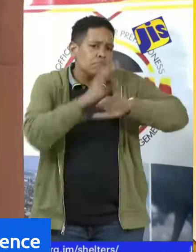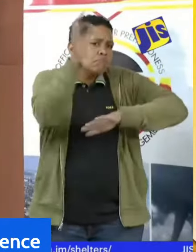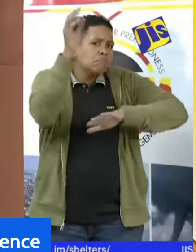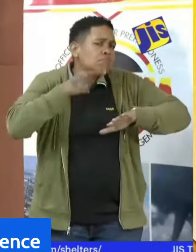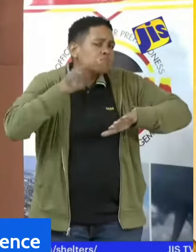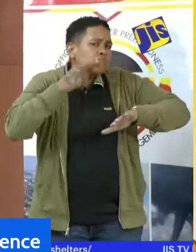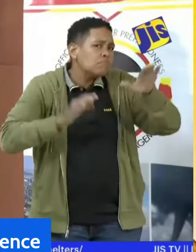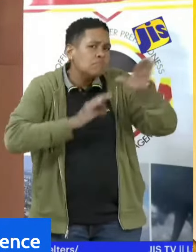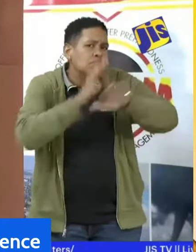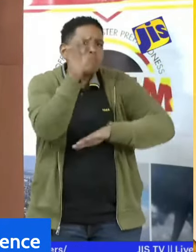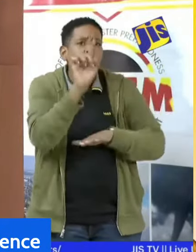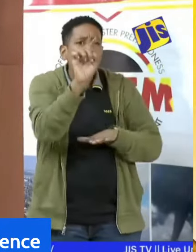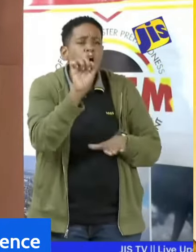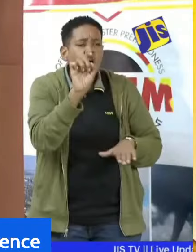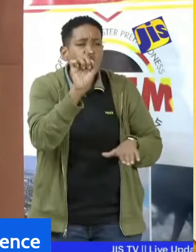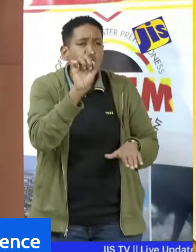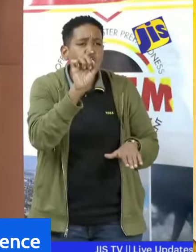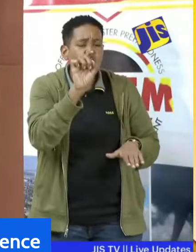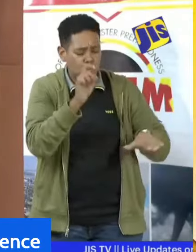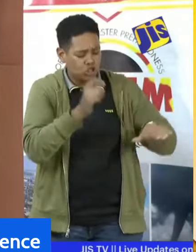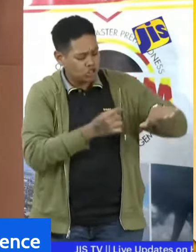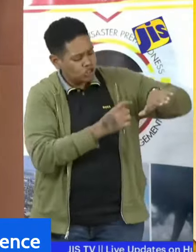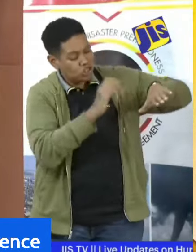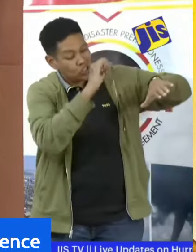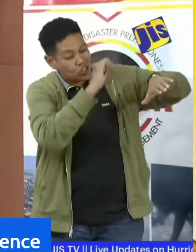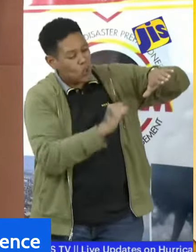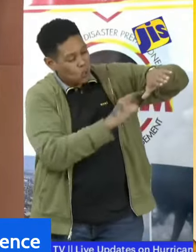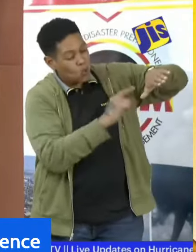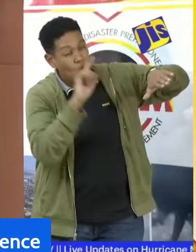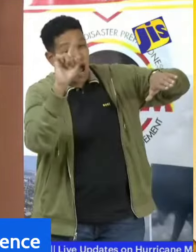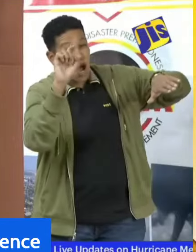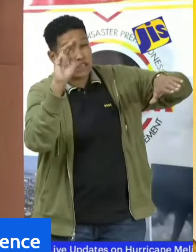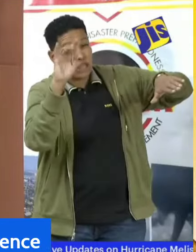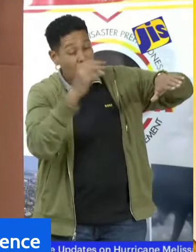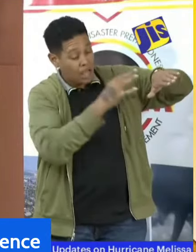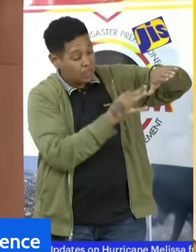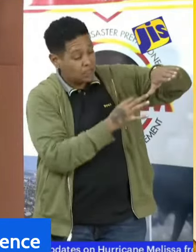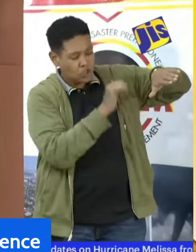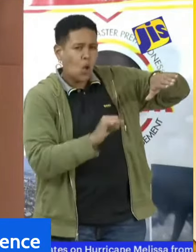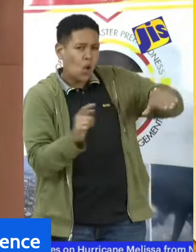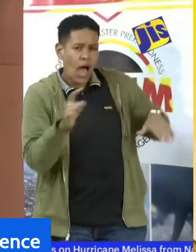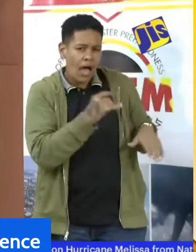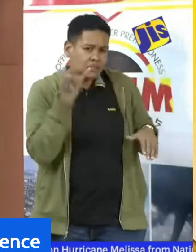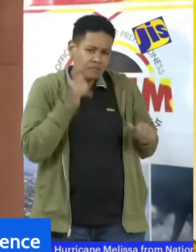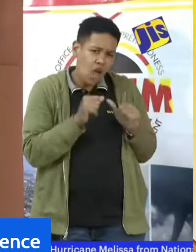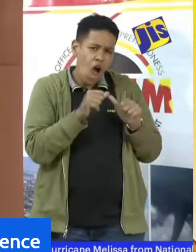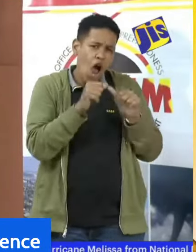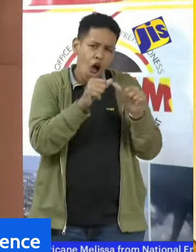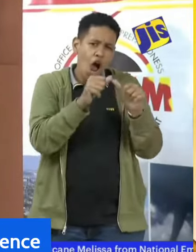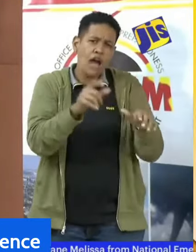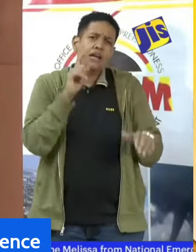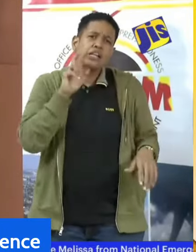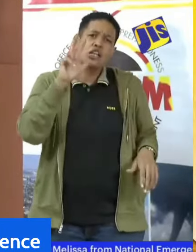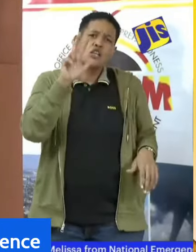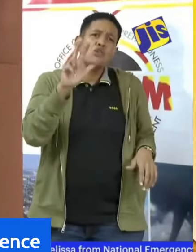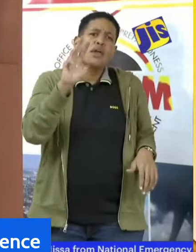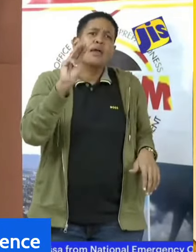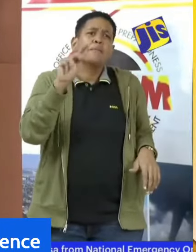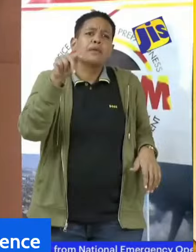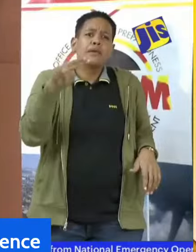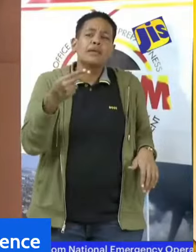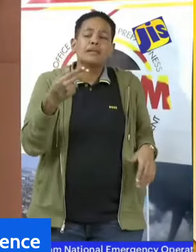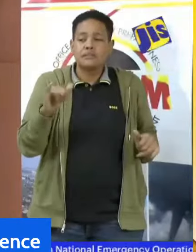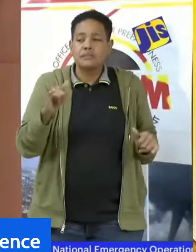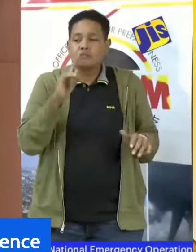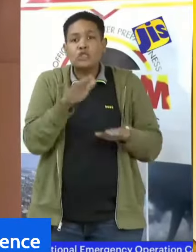the system is 100 miles away or south of the island. And she asked if it continues to move at 3 miles an hour. Yes,